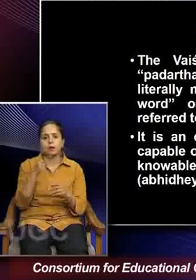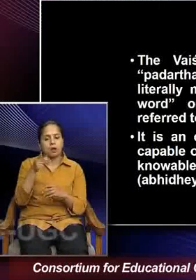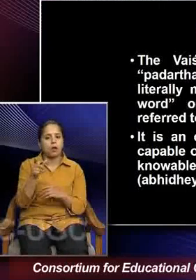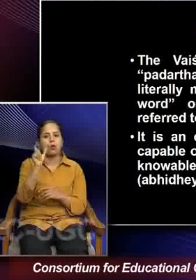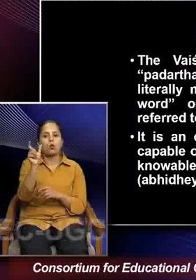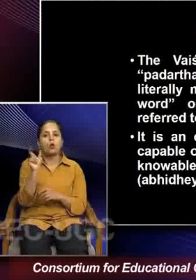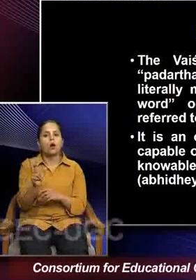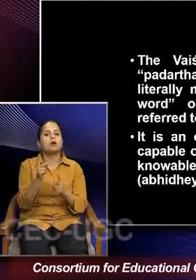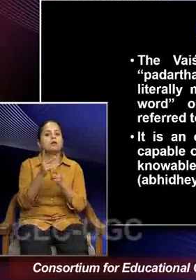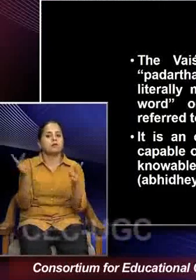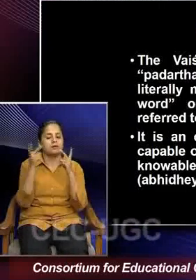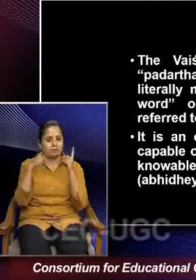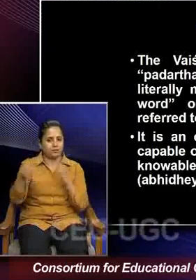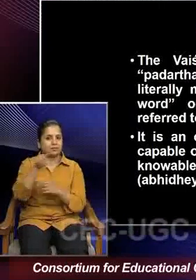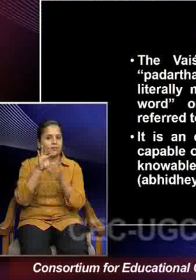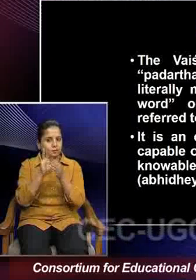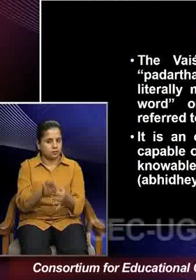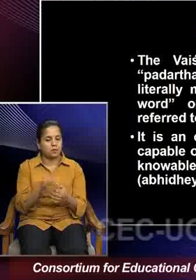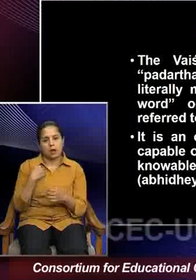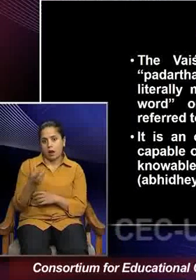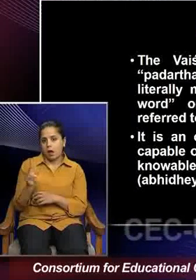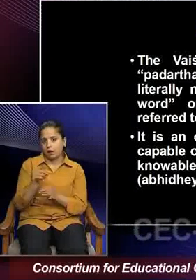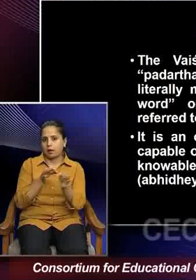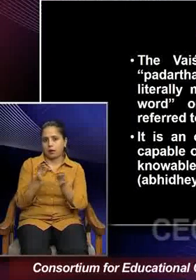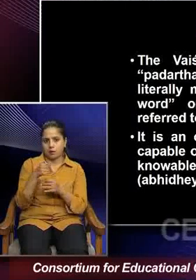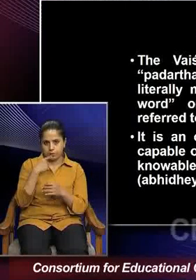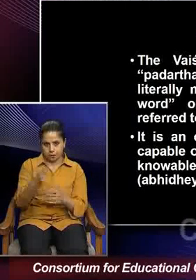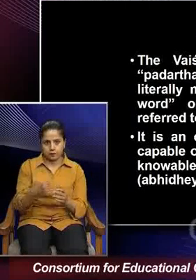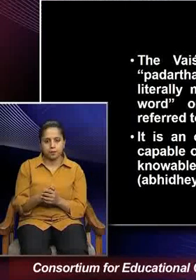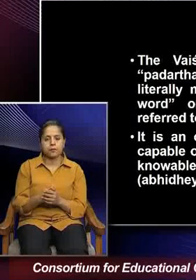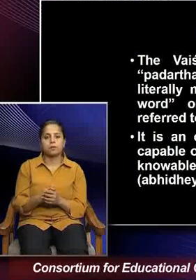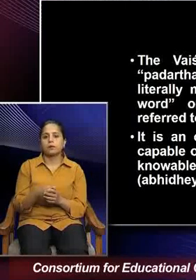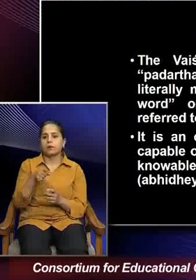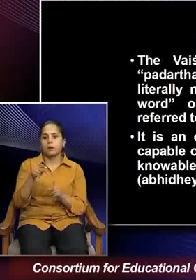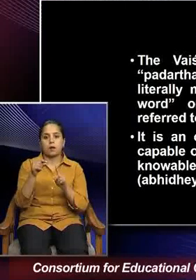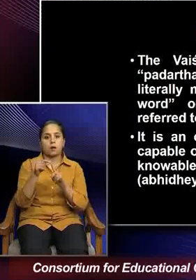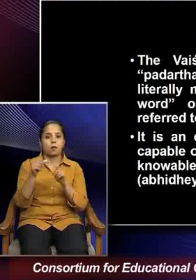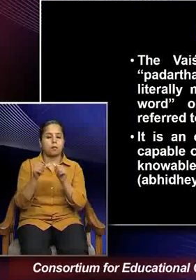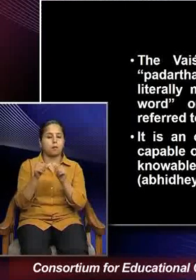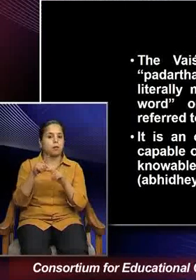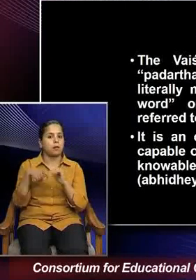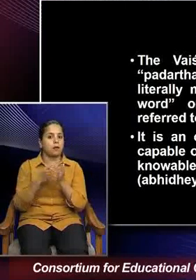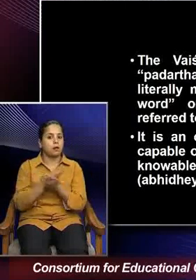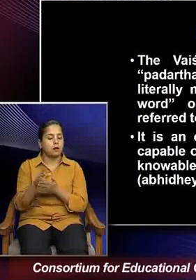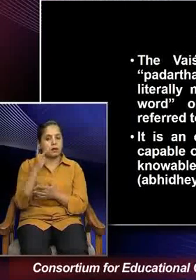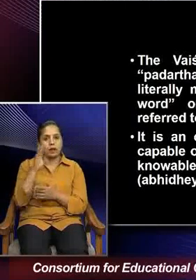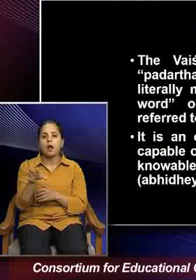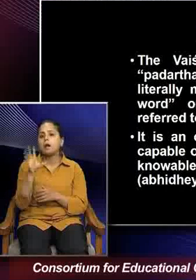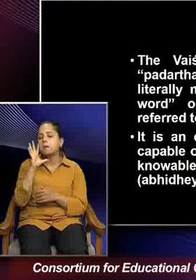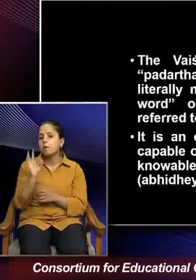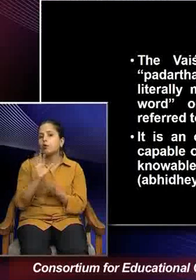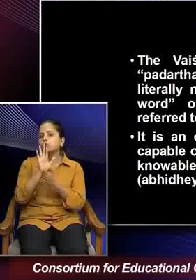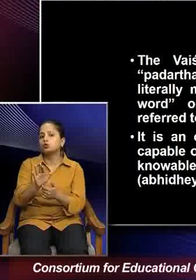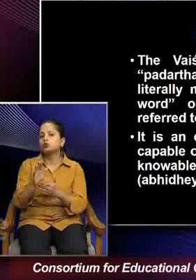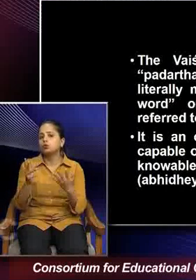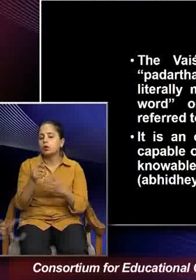word. Fine, I'll repeat again that the term padarth, it literally signifies